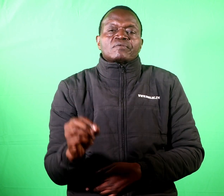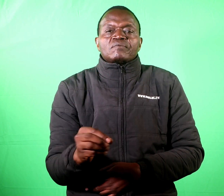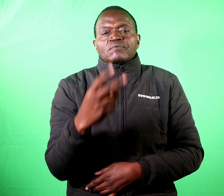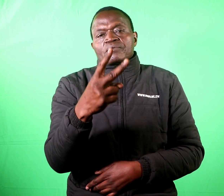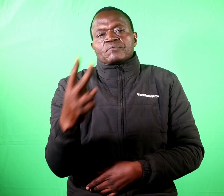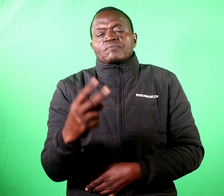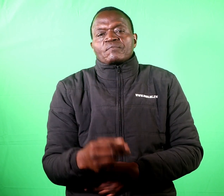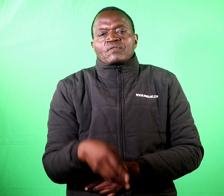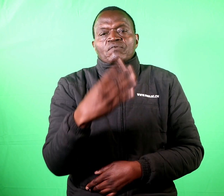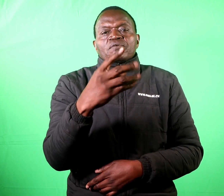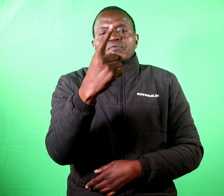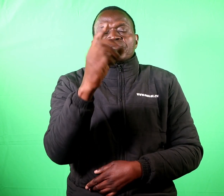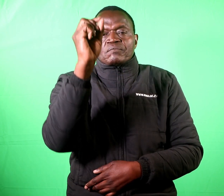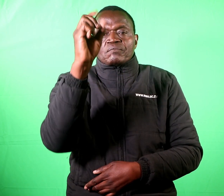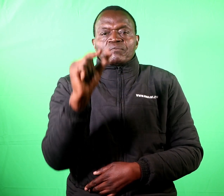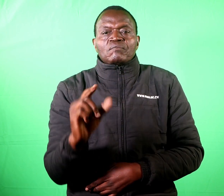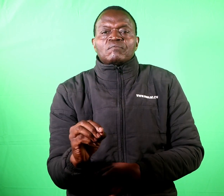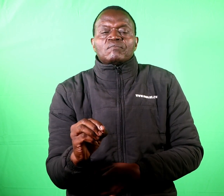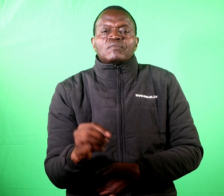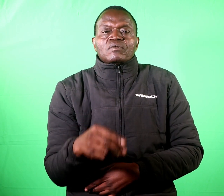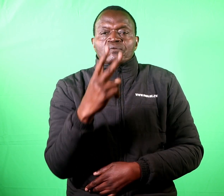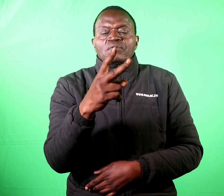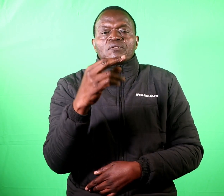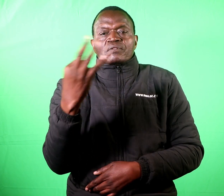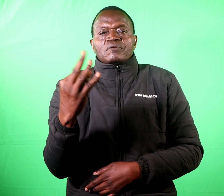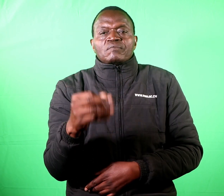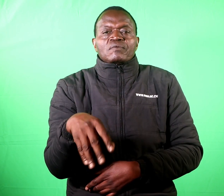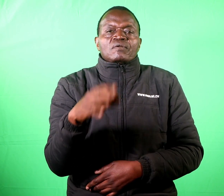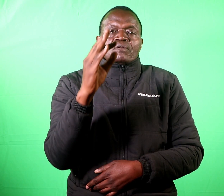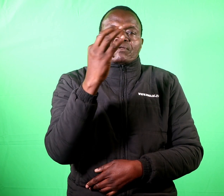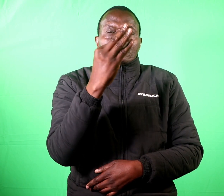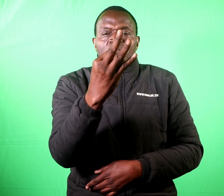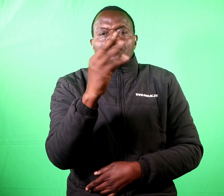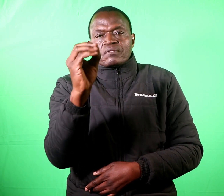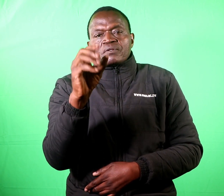2022, 41%, 2023, 30%.